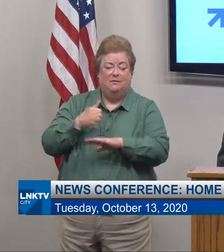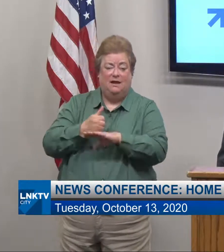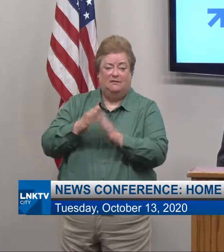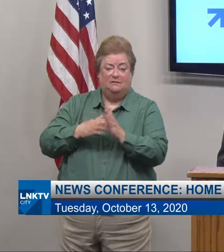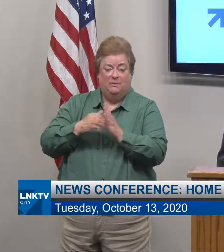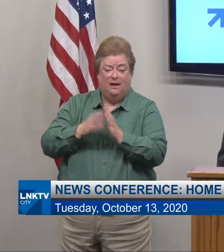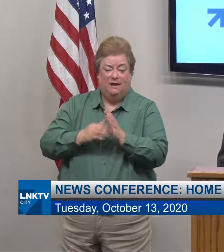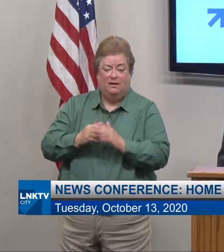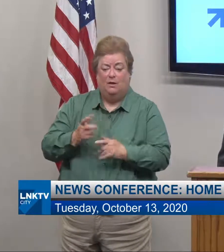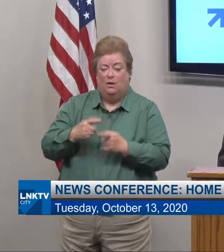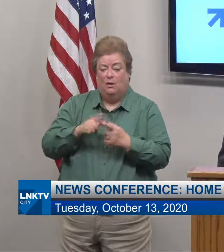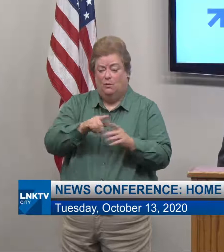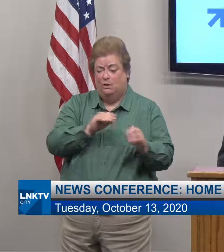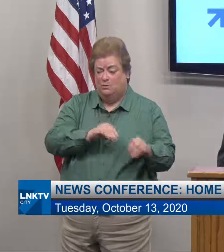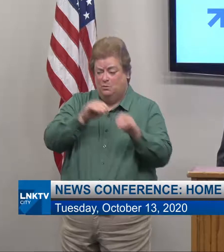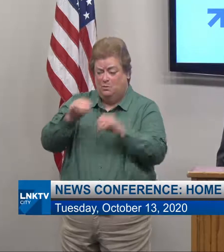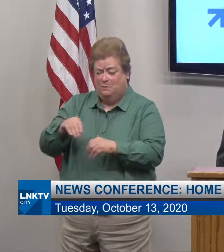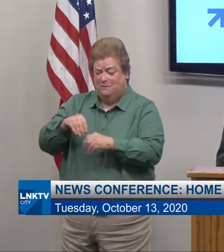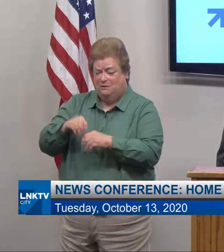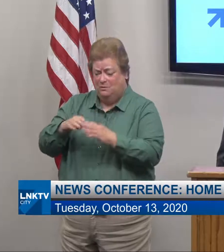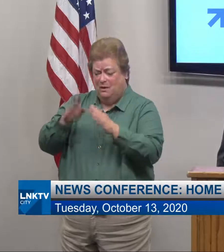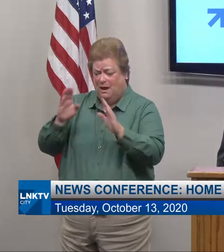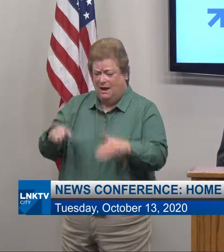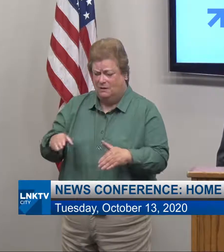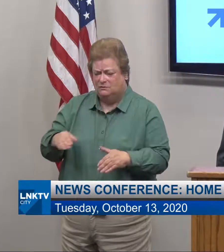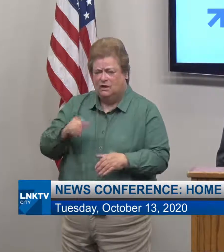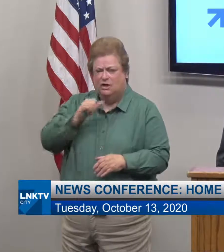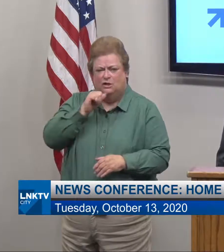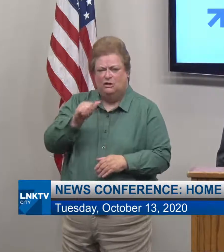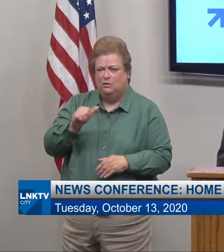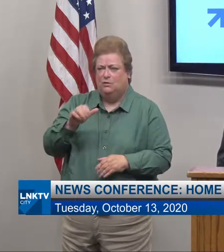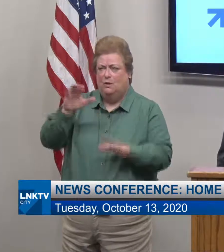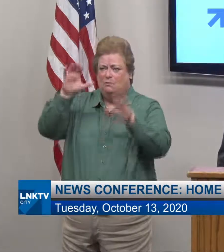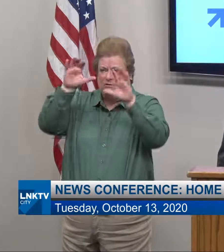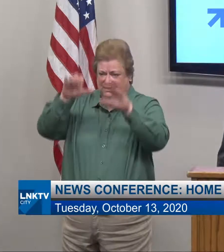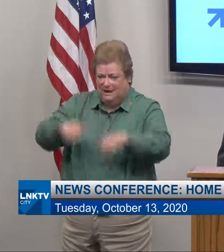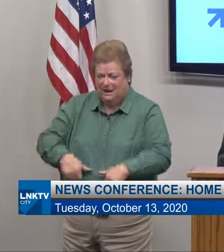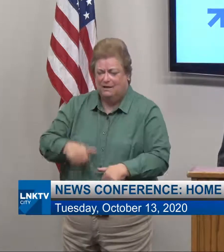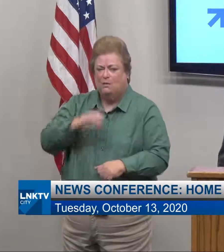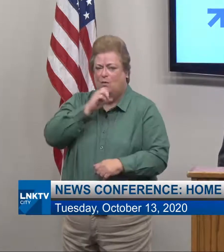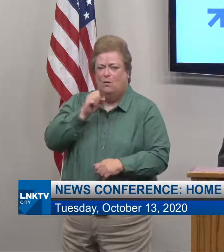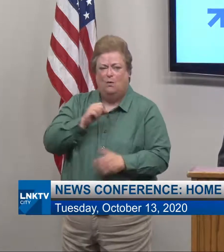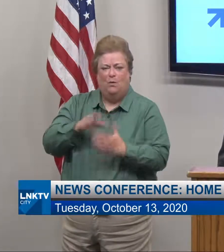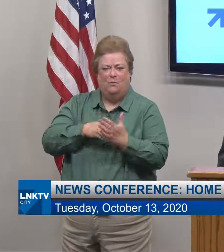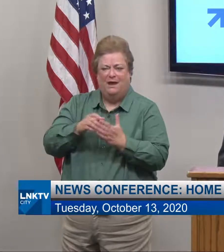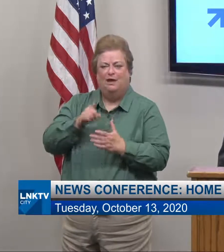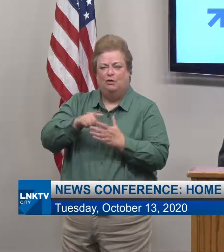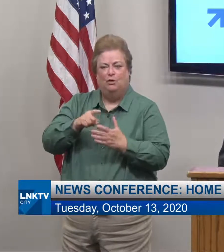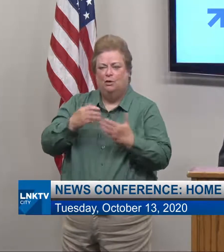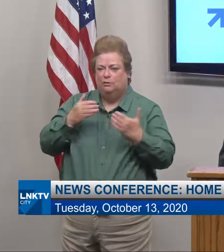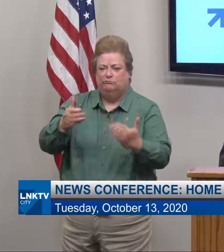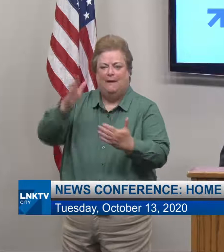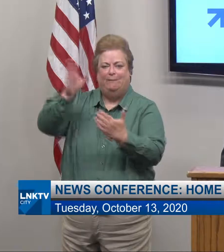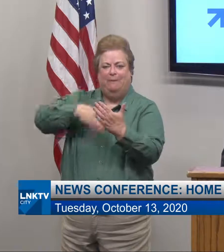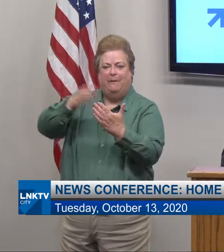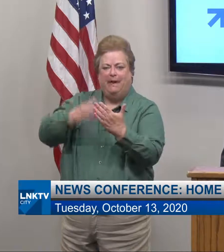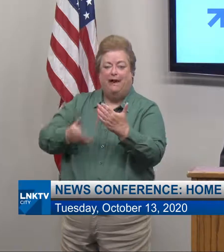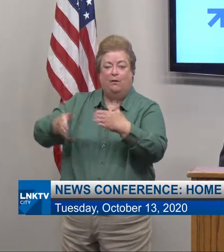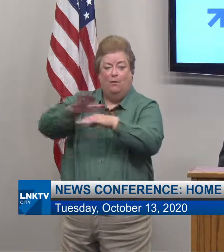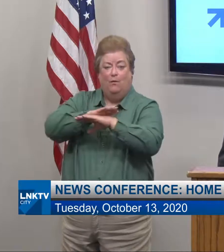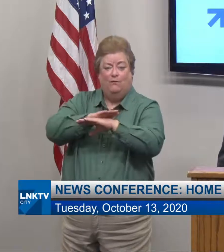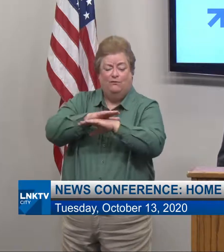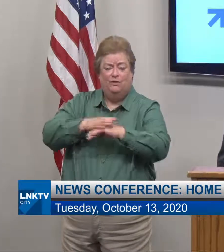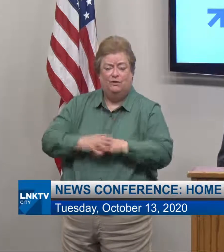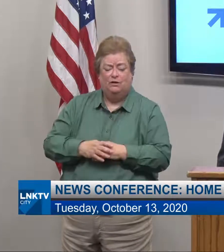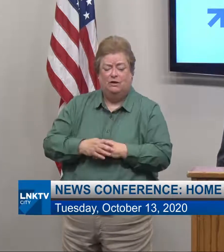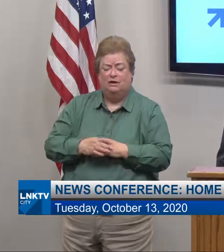me, when you go in and you move into a house, you don't strip the old paint off, you paint over the paint. So over the years,